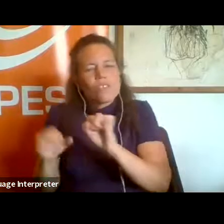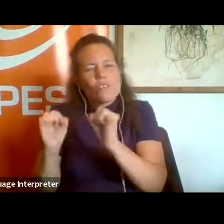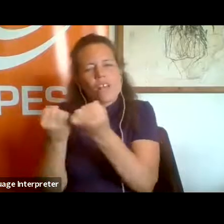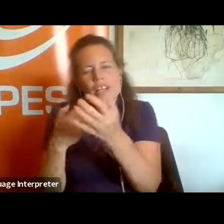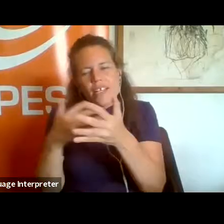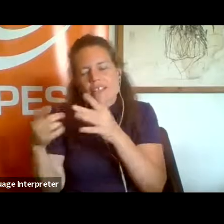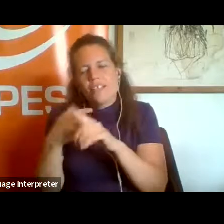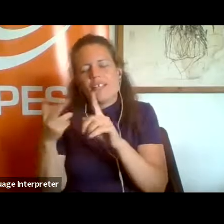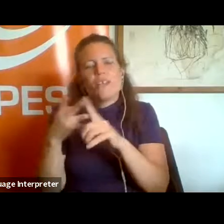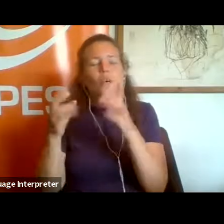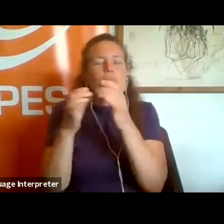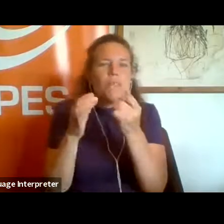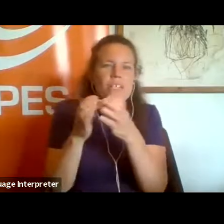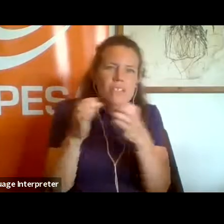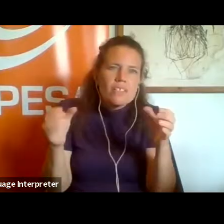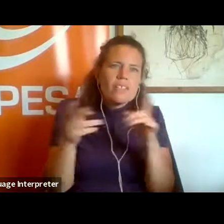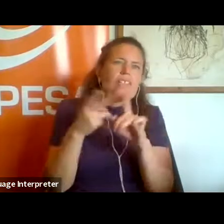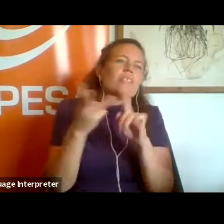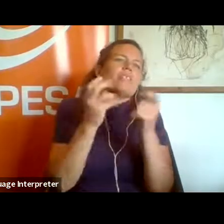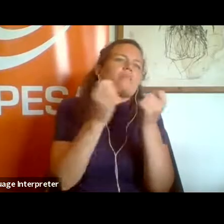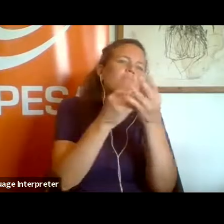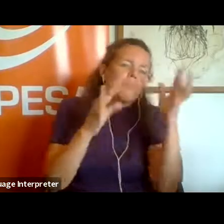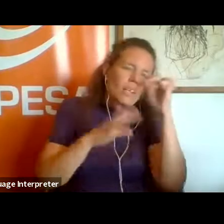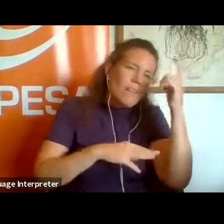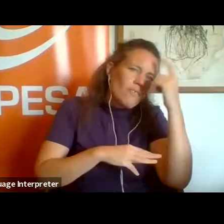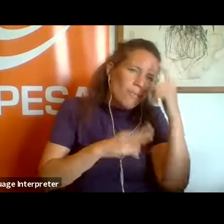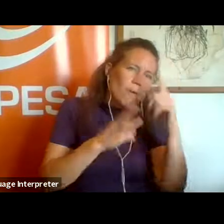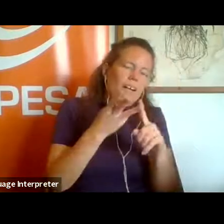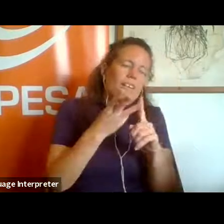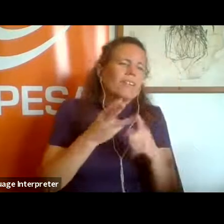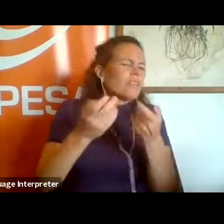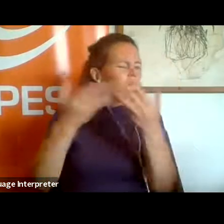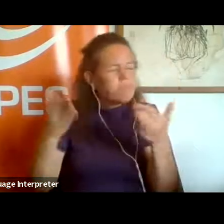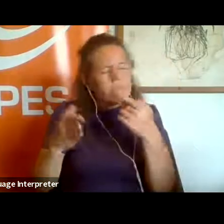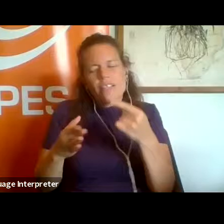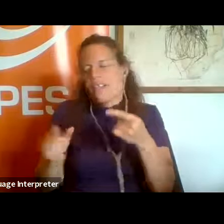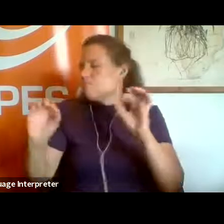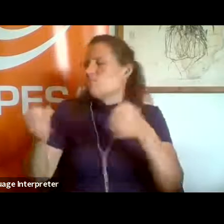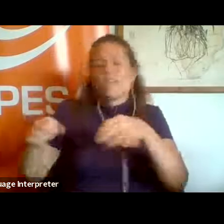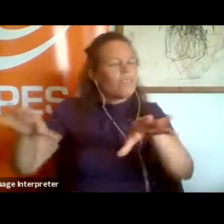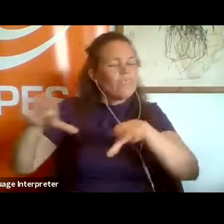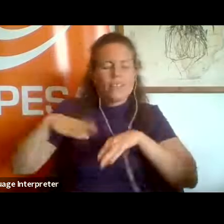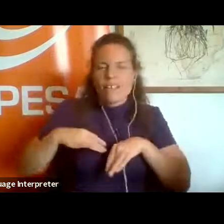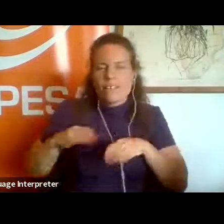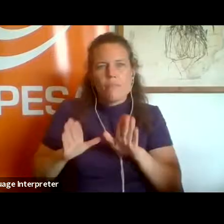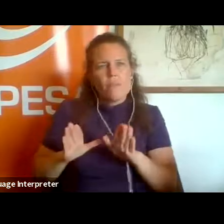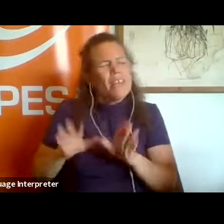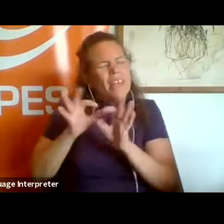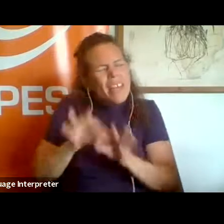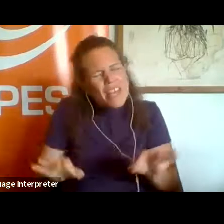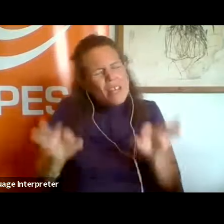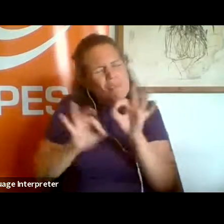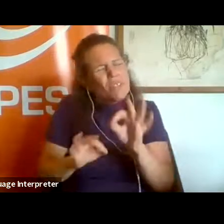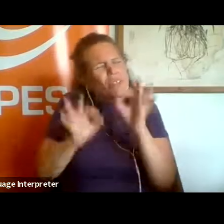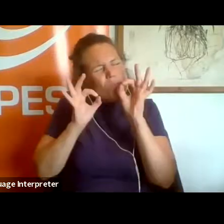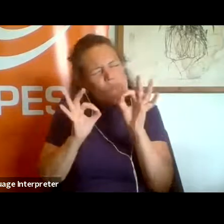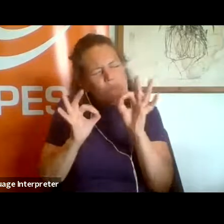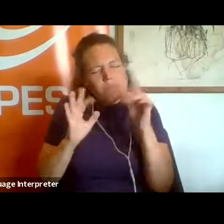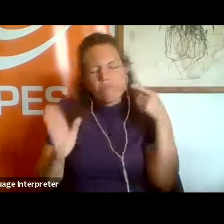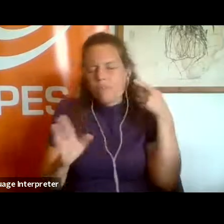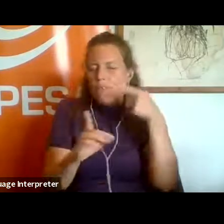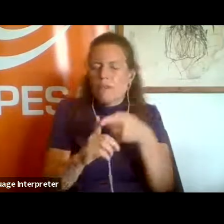to say this is not something that we can allow, is really, really important and is crucial. I think more